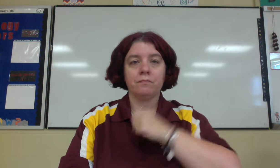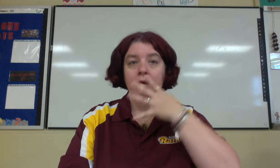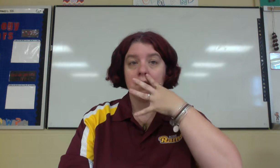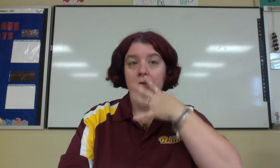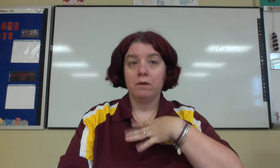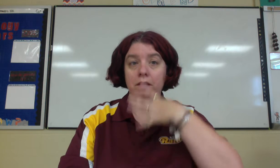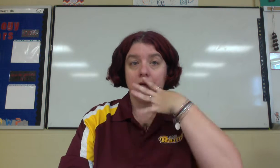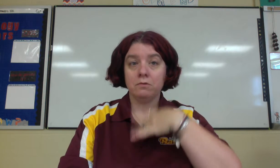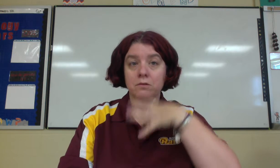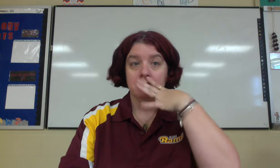runny nose